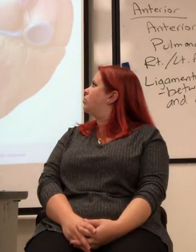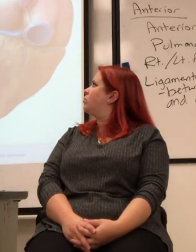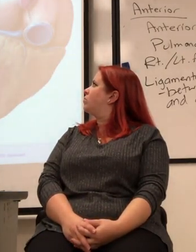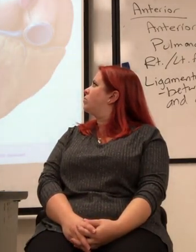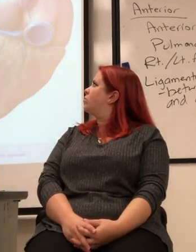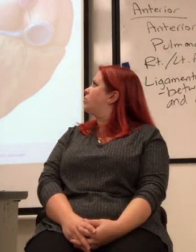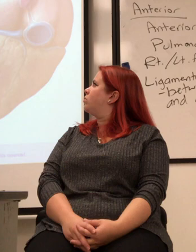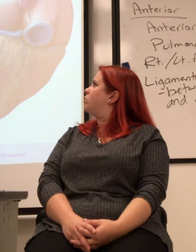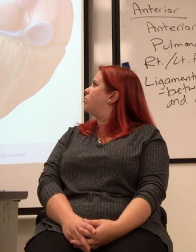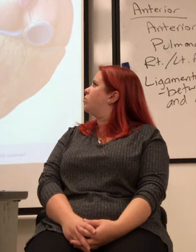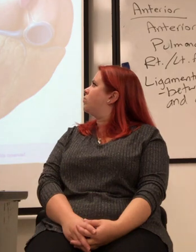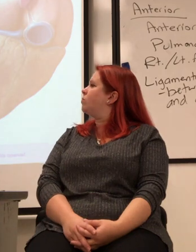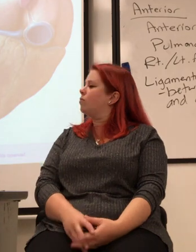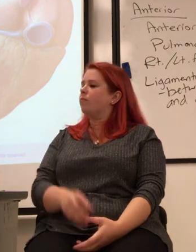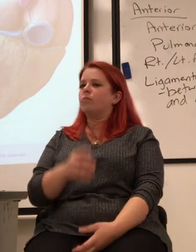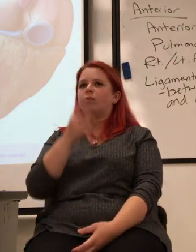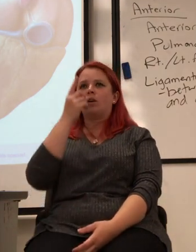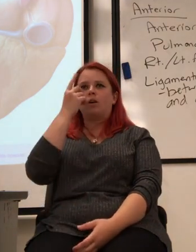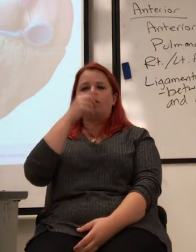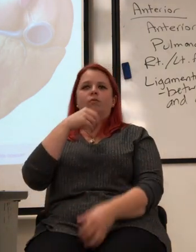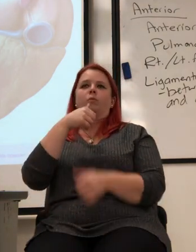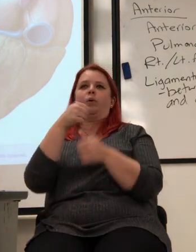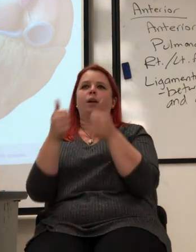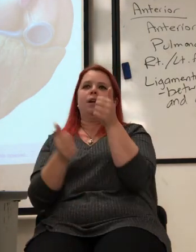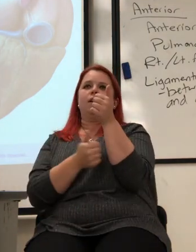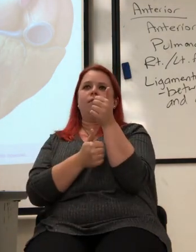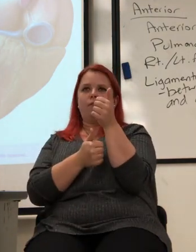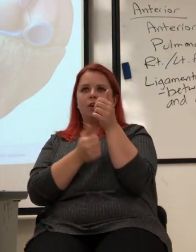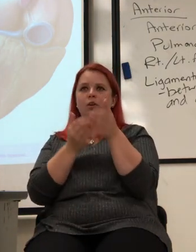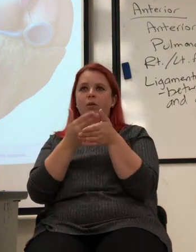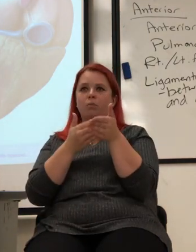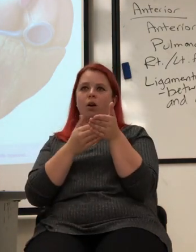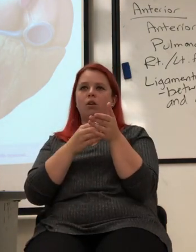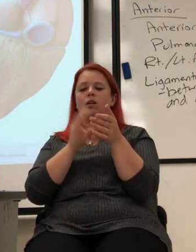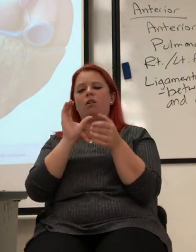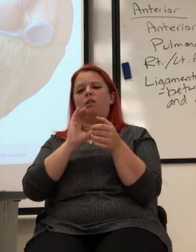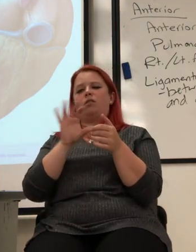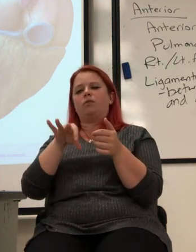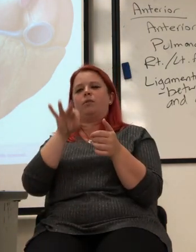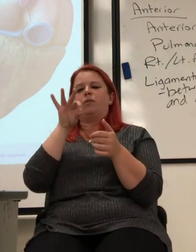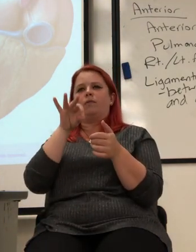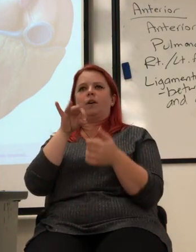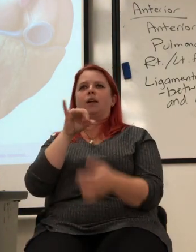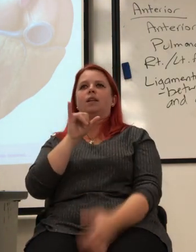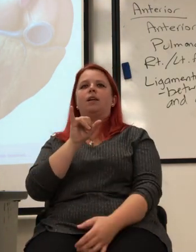down. So for an inferior aspect, look for